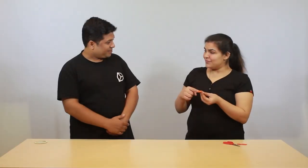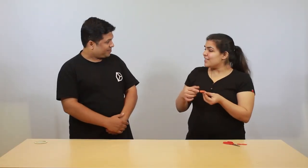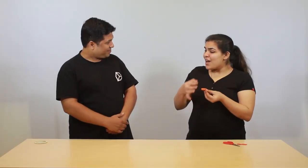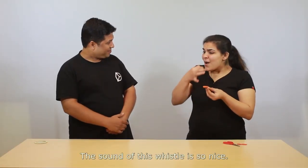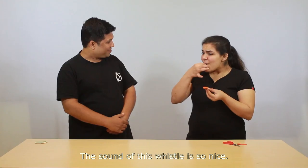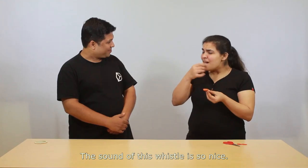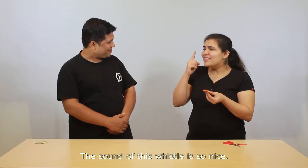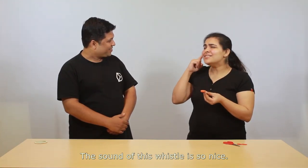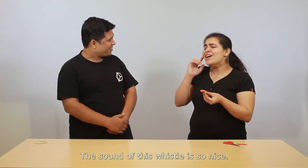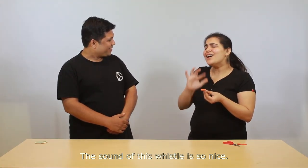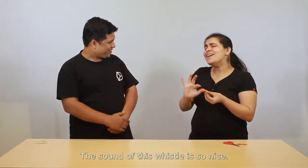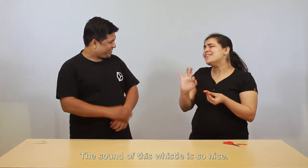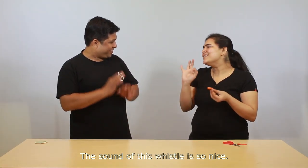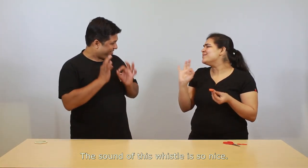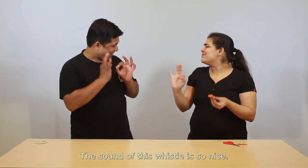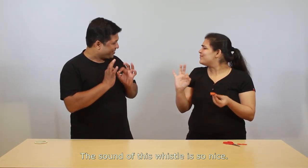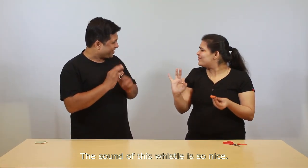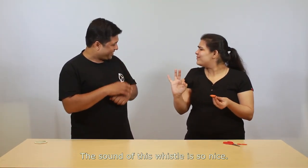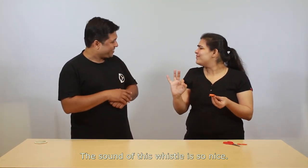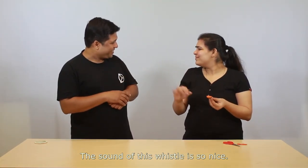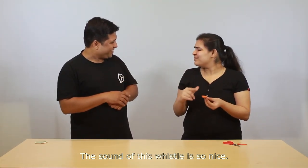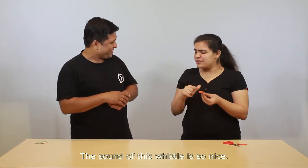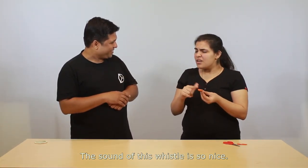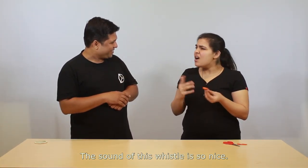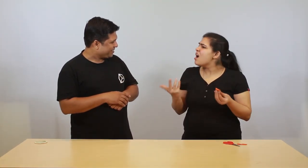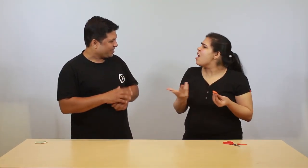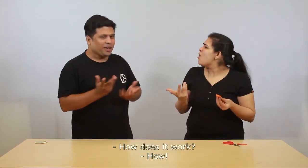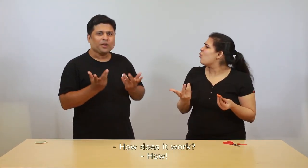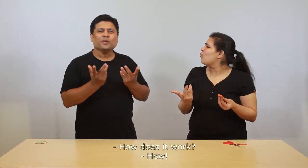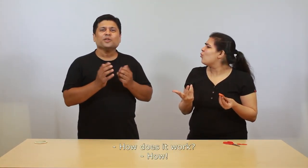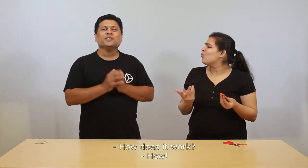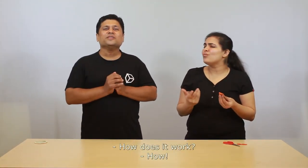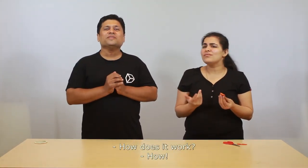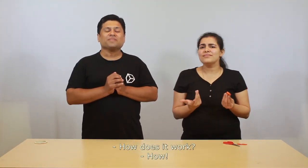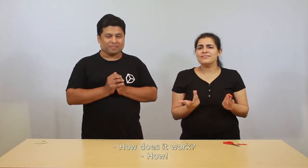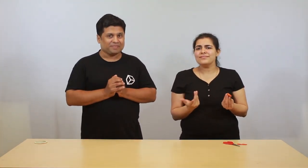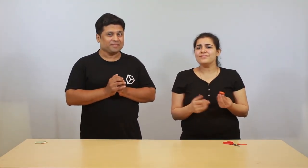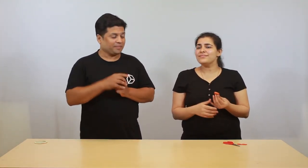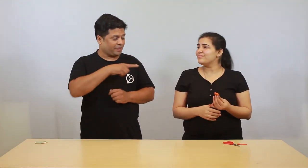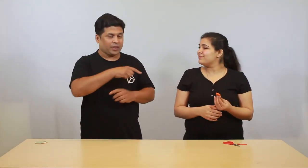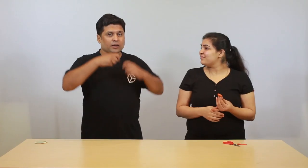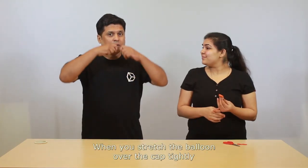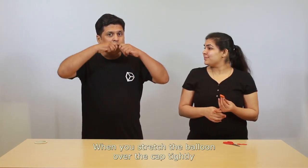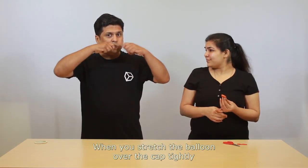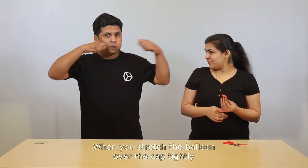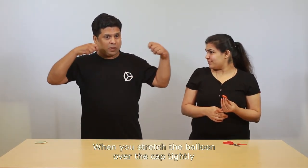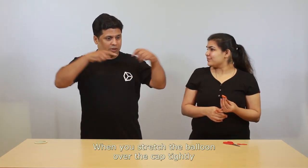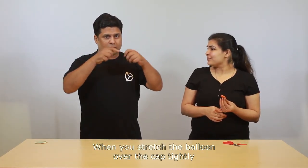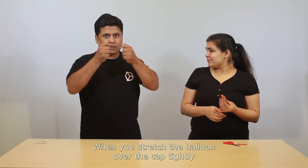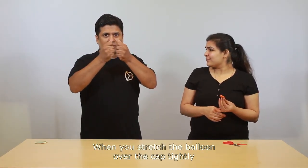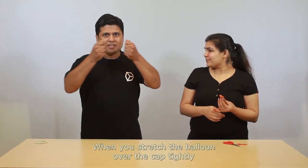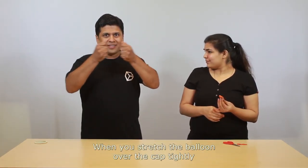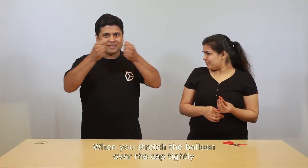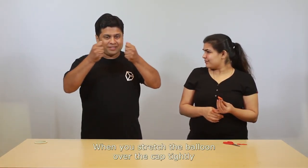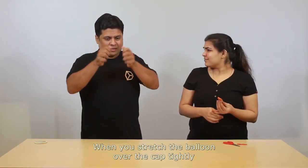The sound of the whistle is so nice How does it work? How? When you stretch the balloon over the